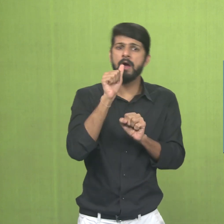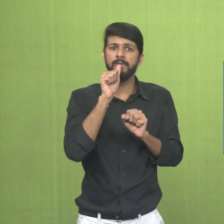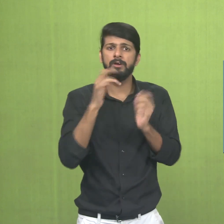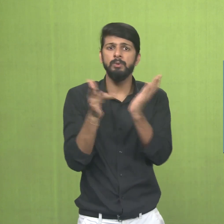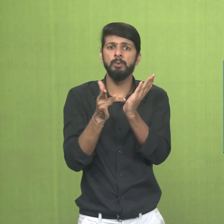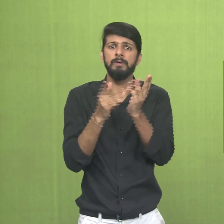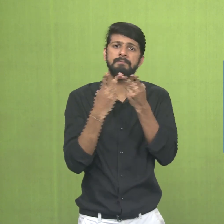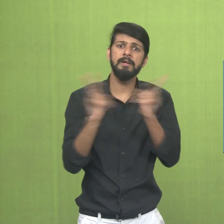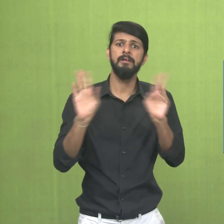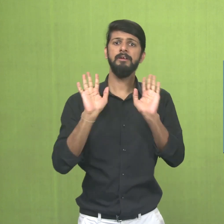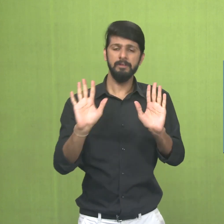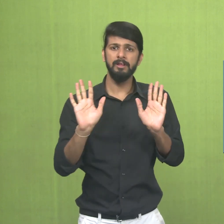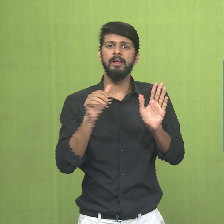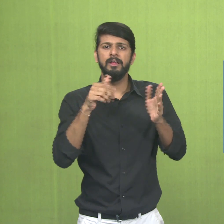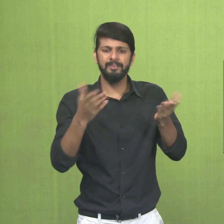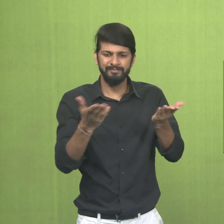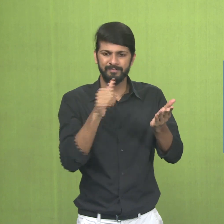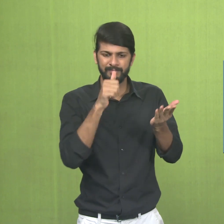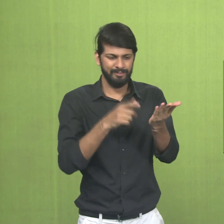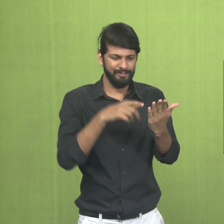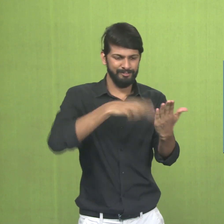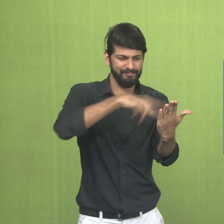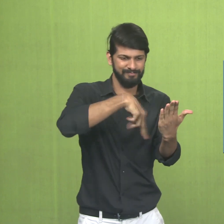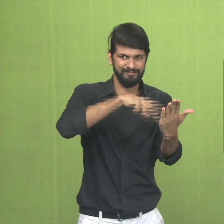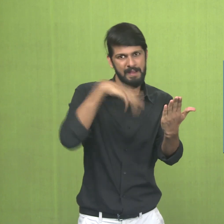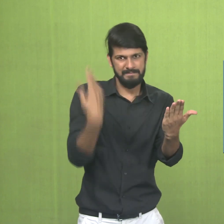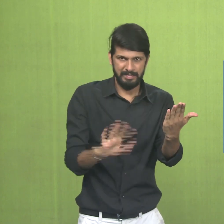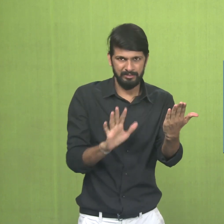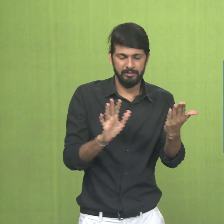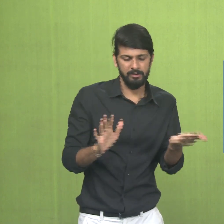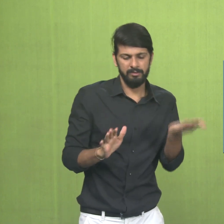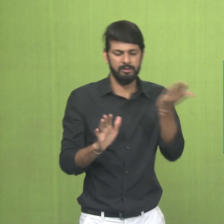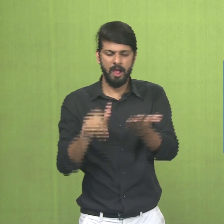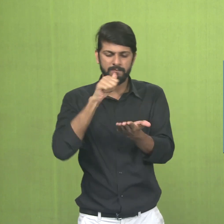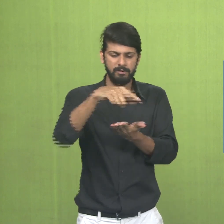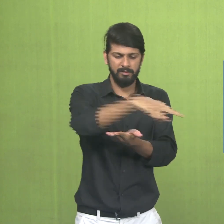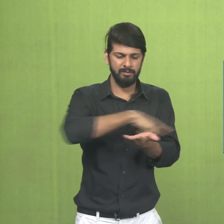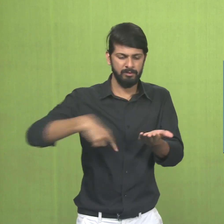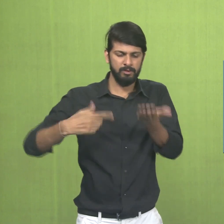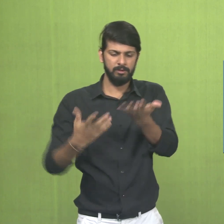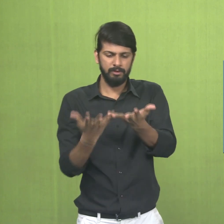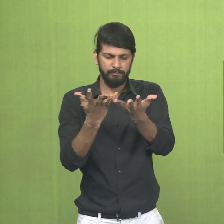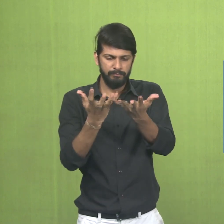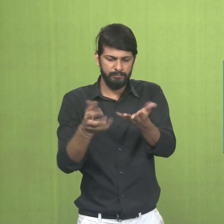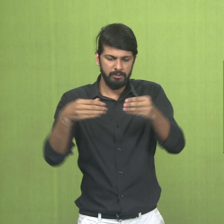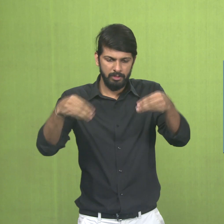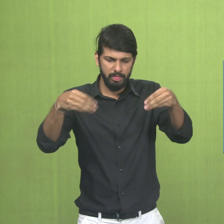were blended, and this is a completely new style of painting where the paper, after having